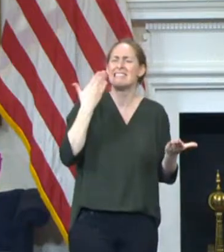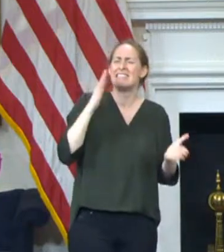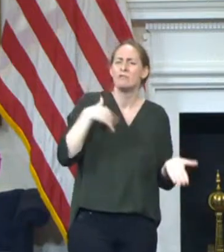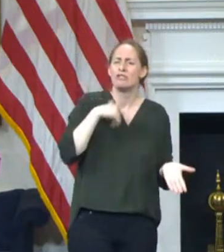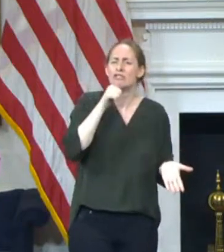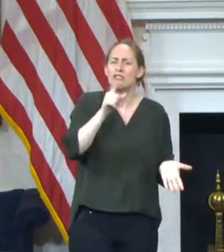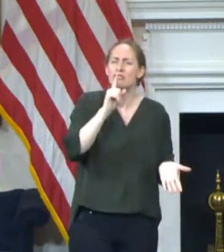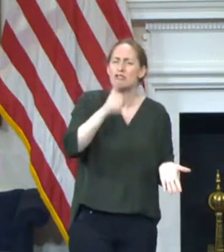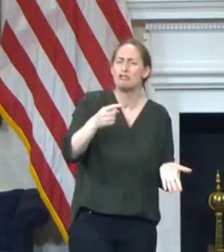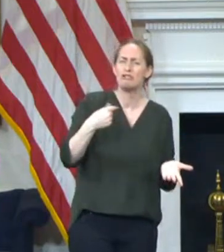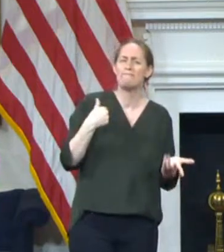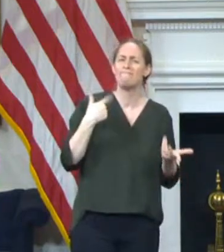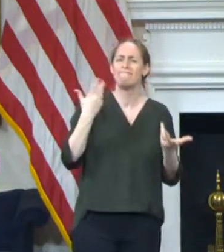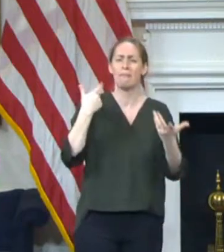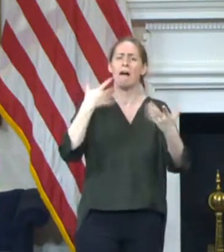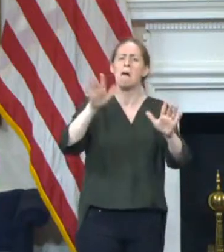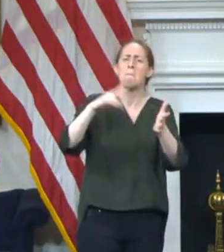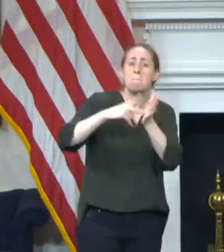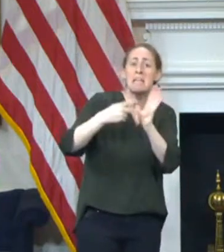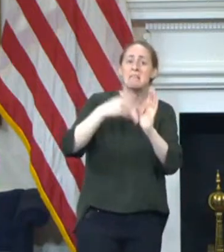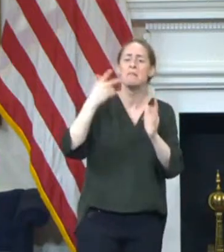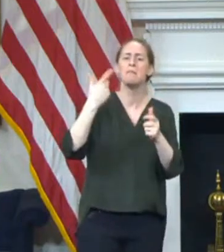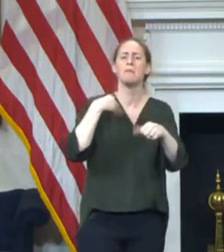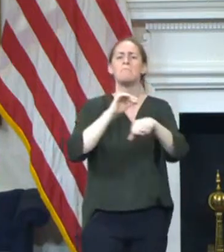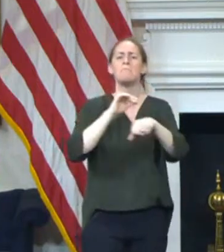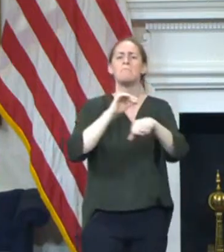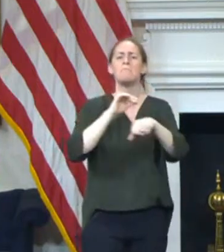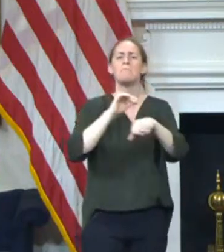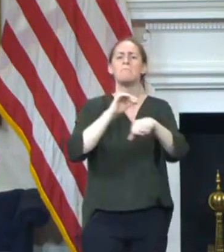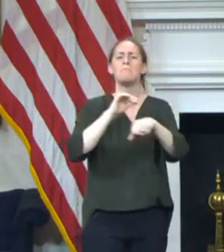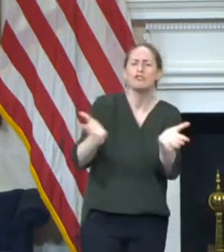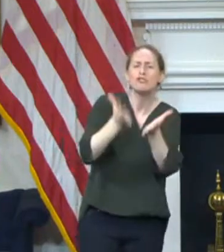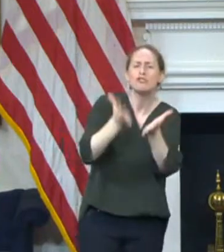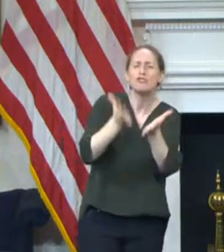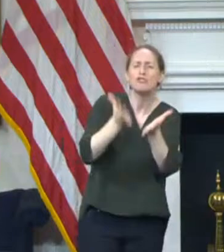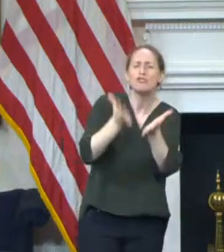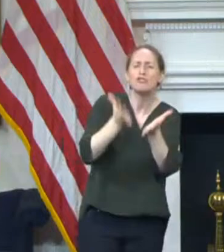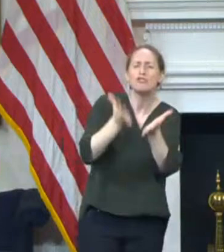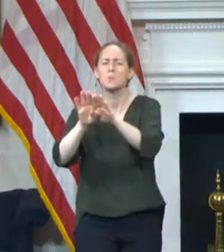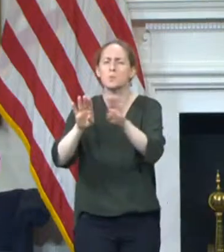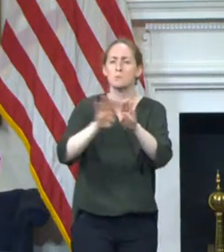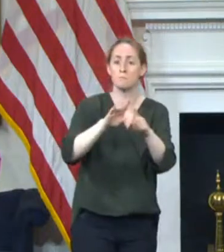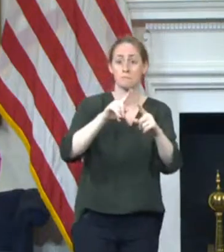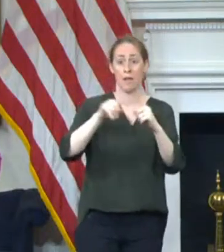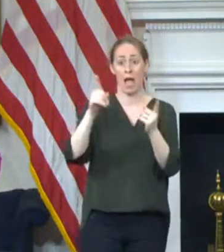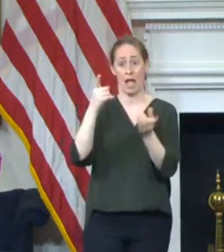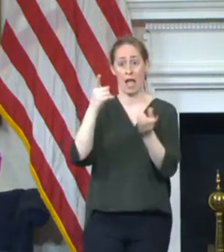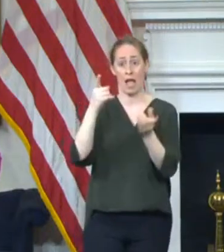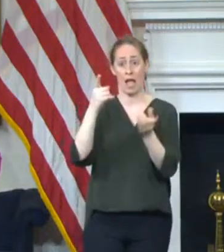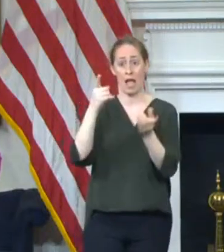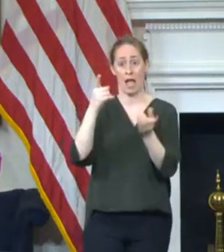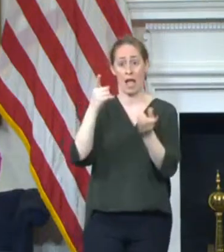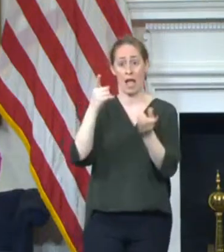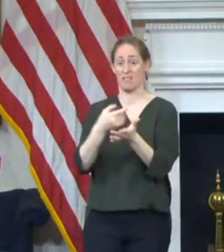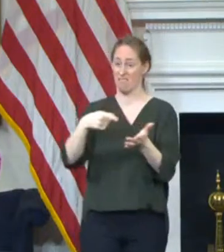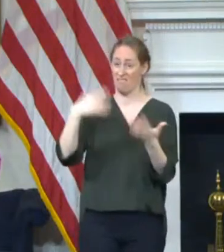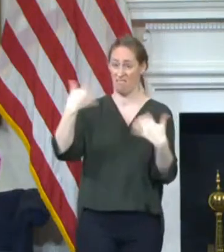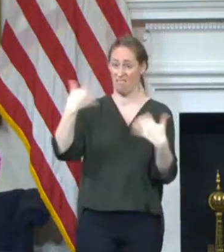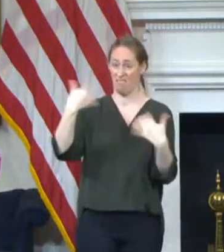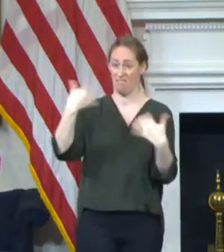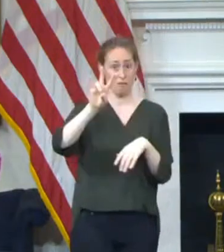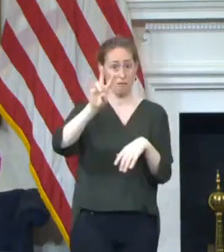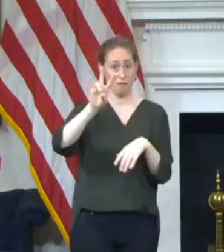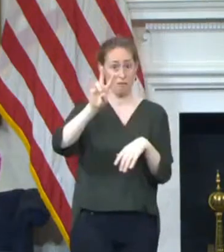stay-at-home advisories, and when many states closed everything, we kept 70% of our economy open the entire time. But might we have to take